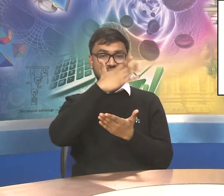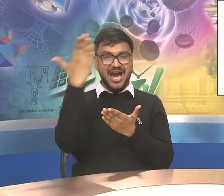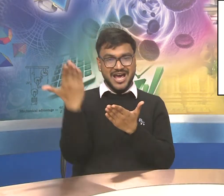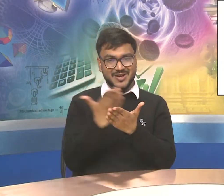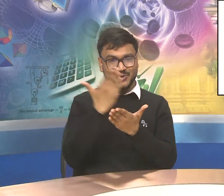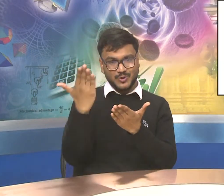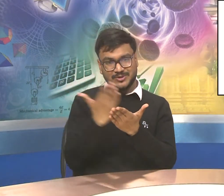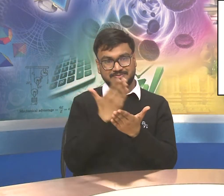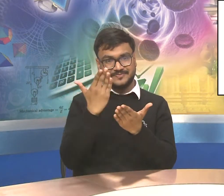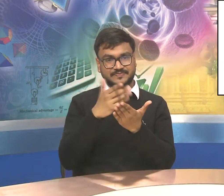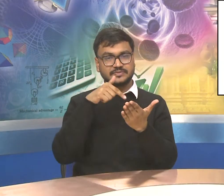Second,